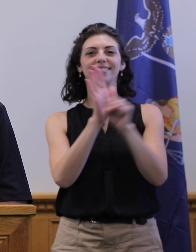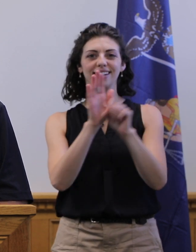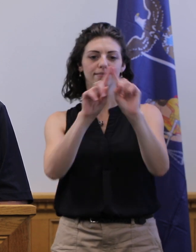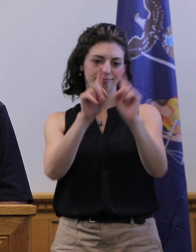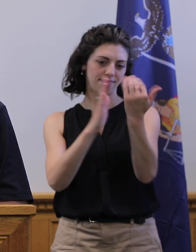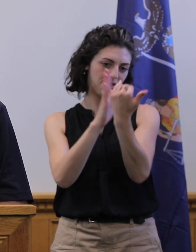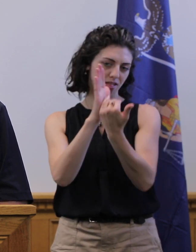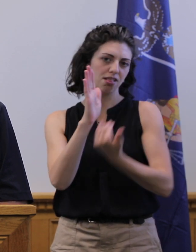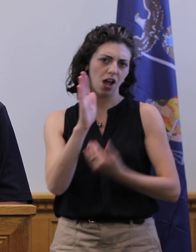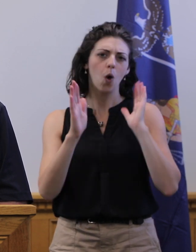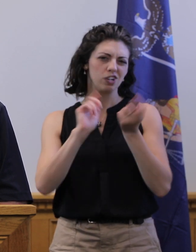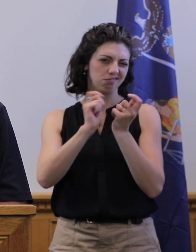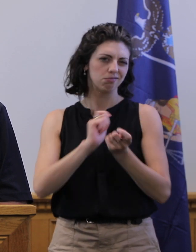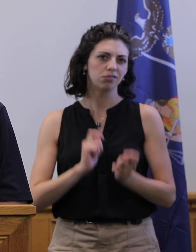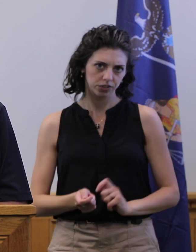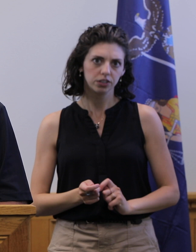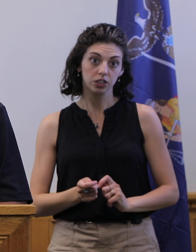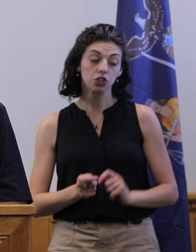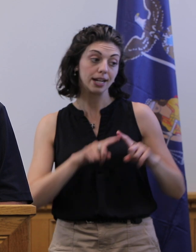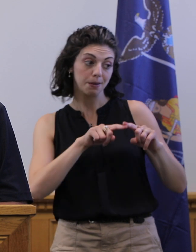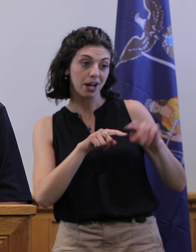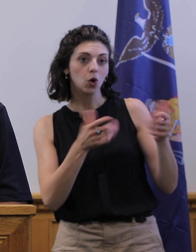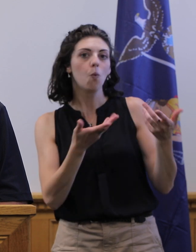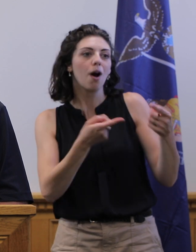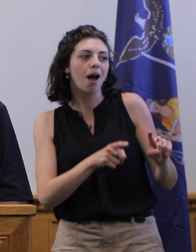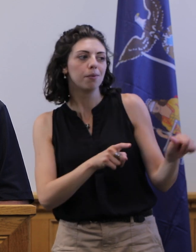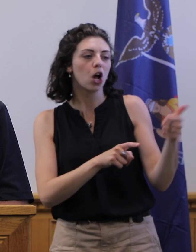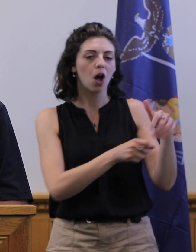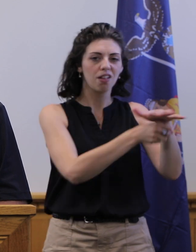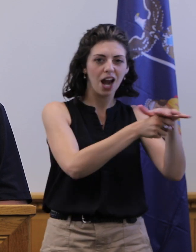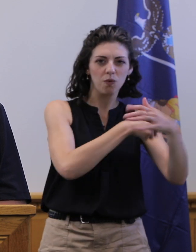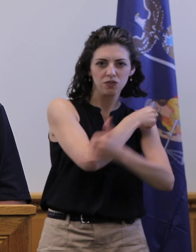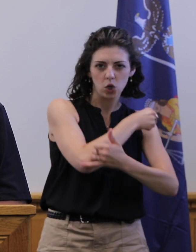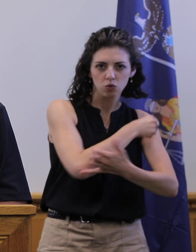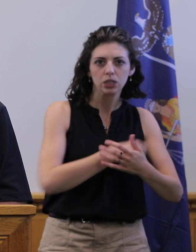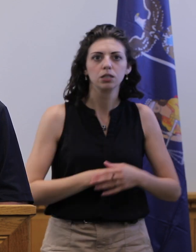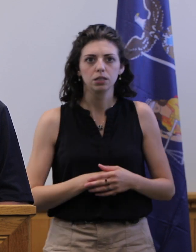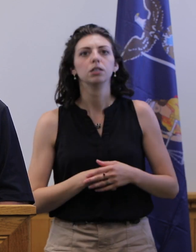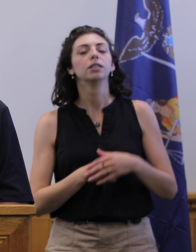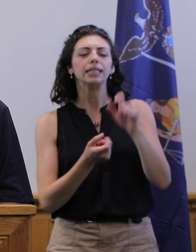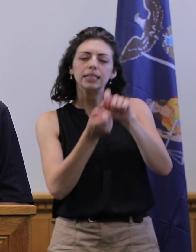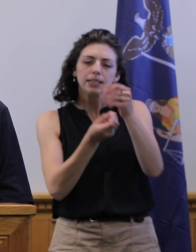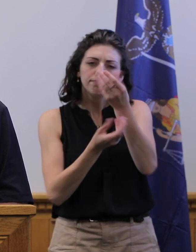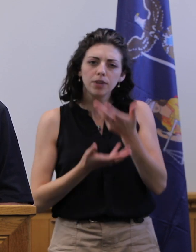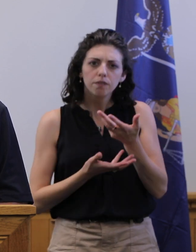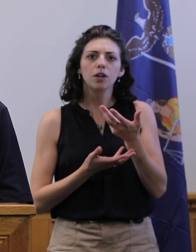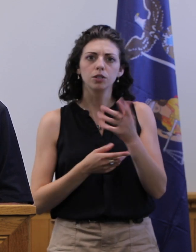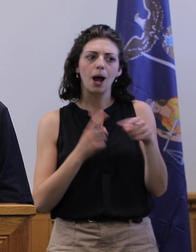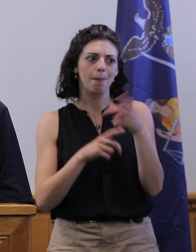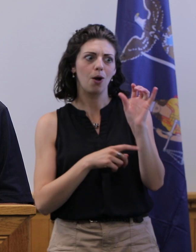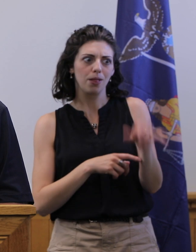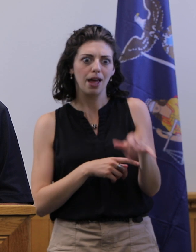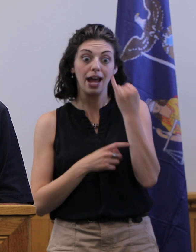weekly and will depend on what is happening in other areas of the country. There's detailed information about the travel advisory and